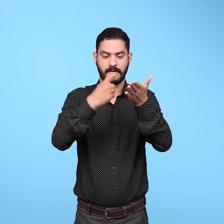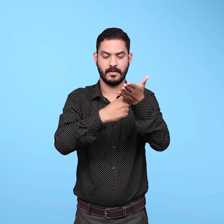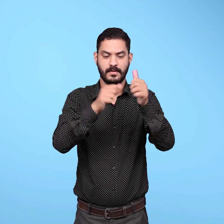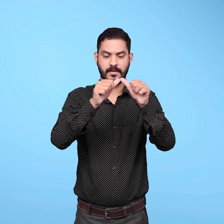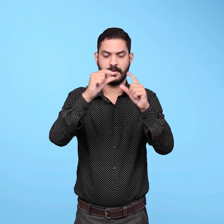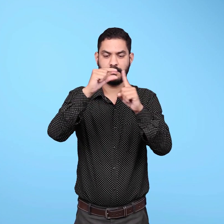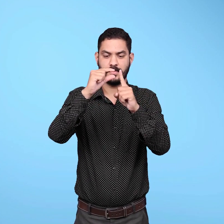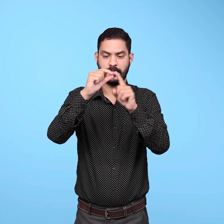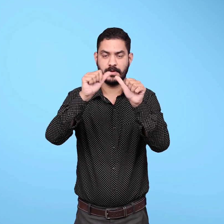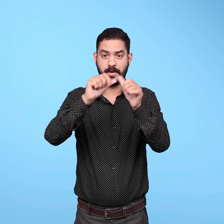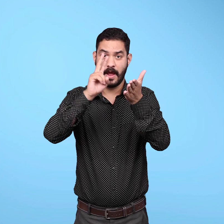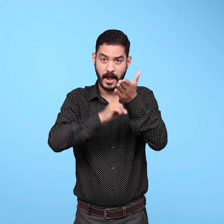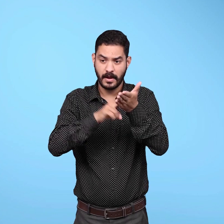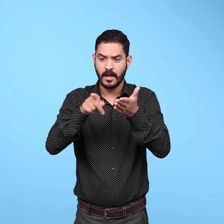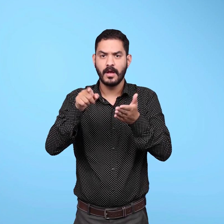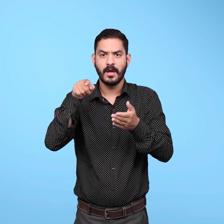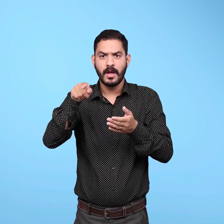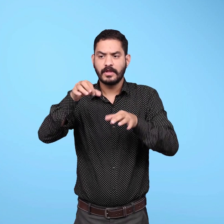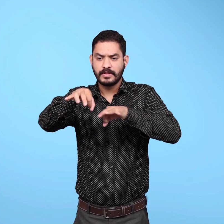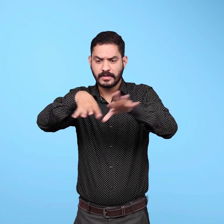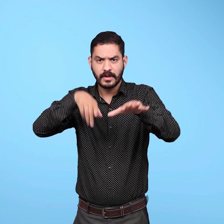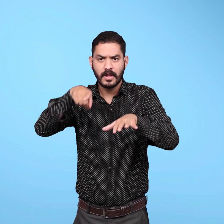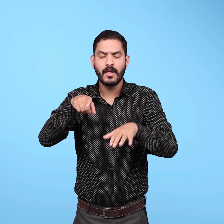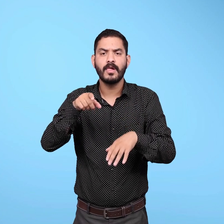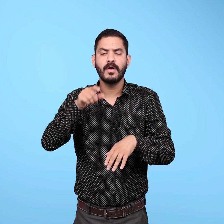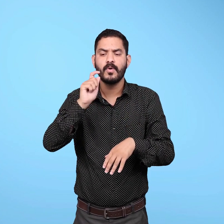not practiced in Harappan cities.